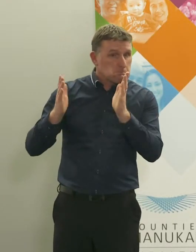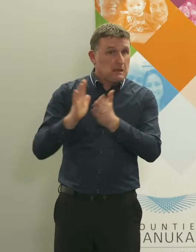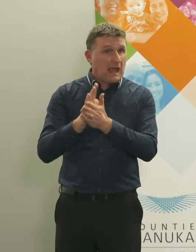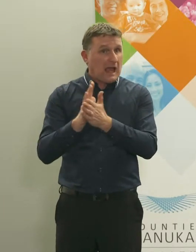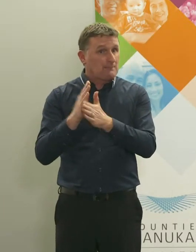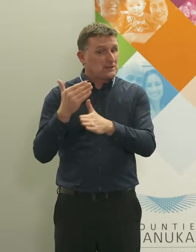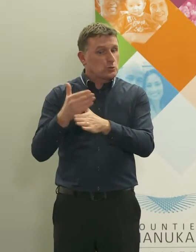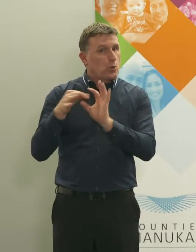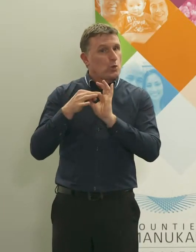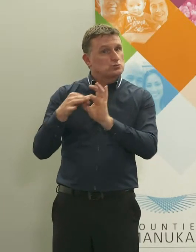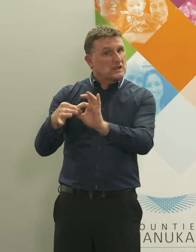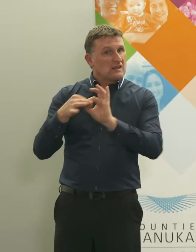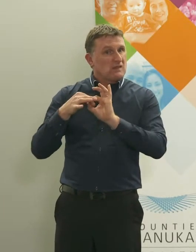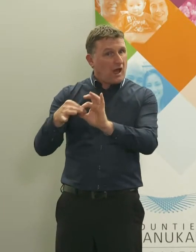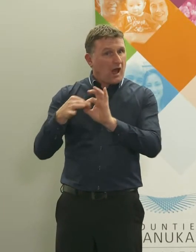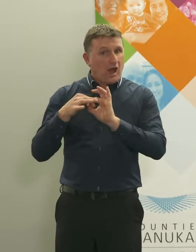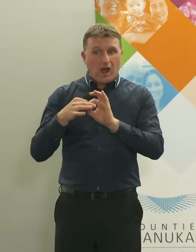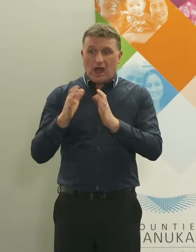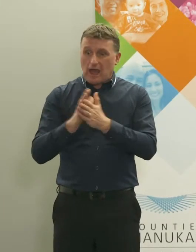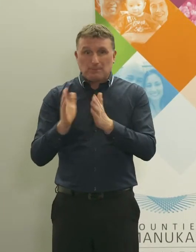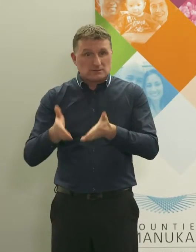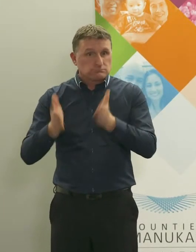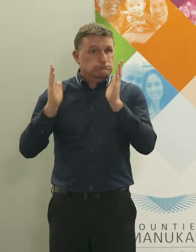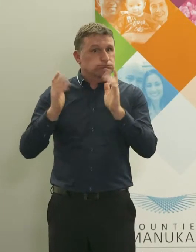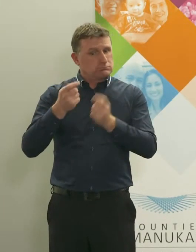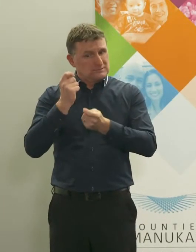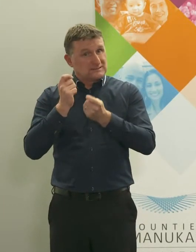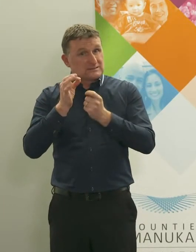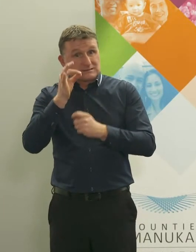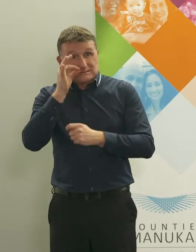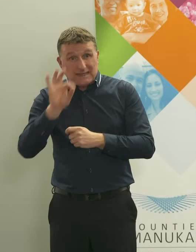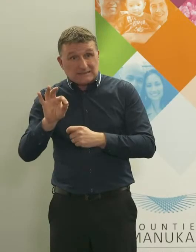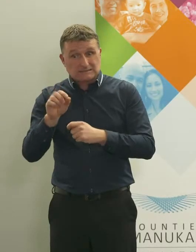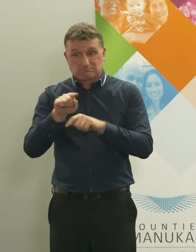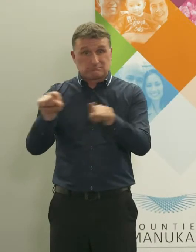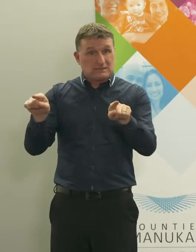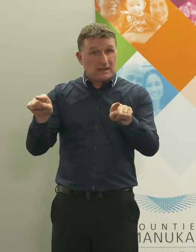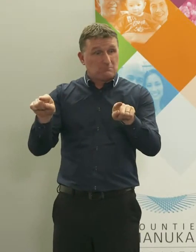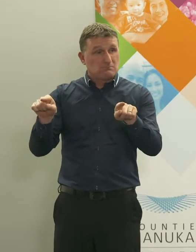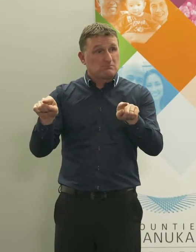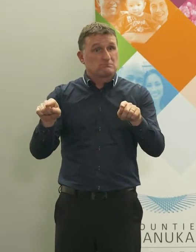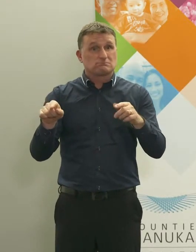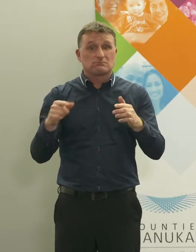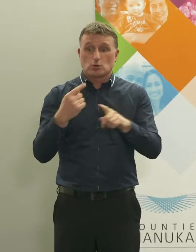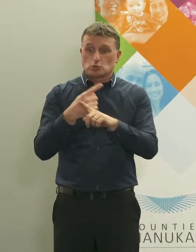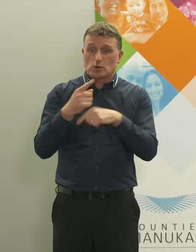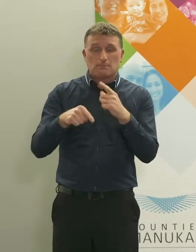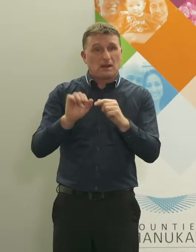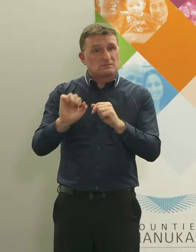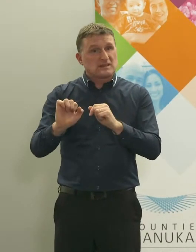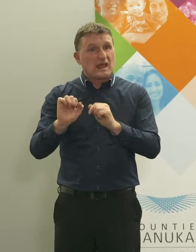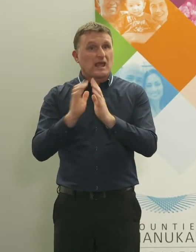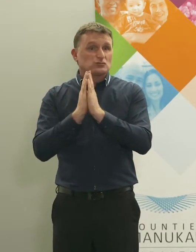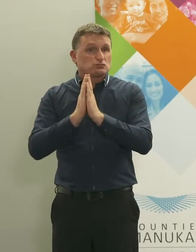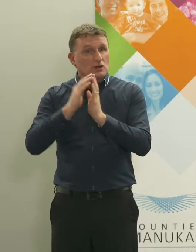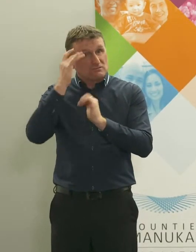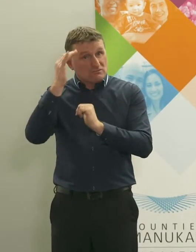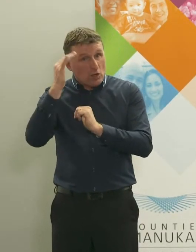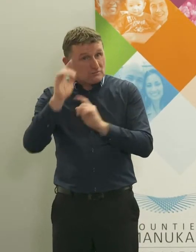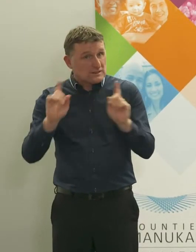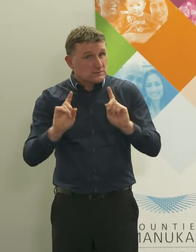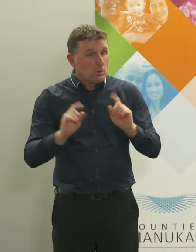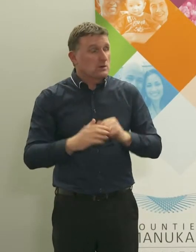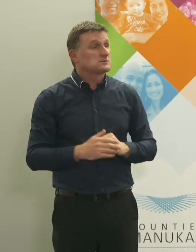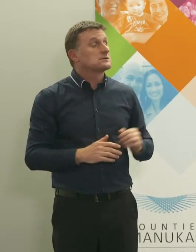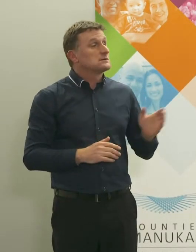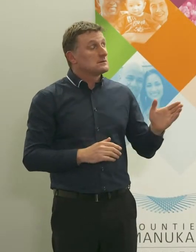necessarily cooperating with tests? I mean, there's certainly a lot of talk around their philosophies and their attitudes to COVID. Yes, the feedback that I've had